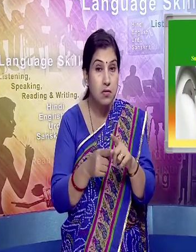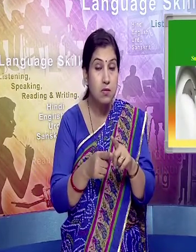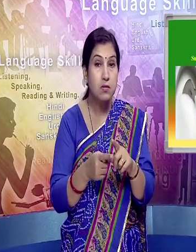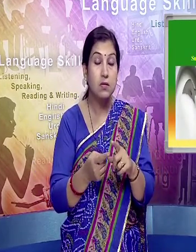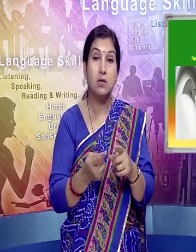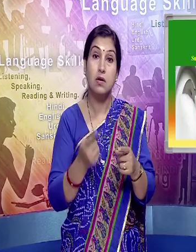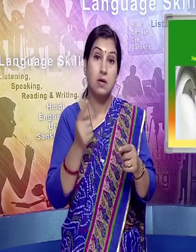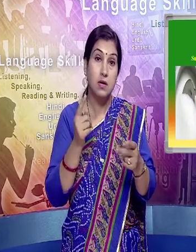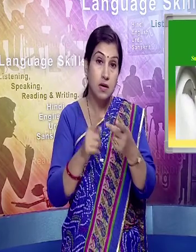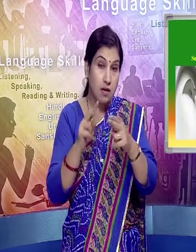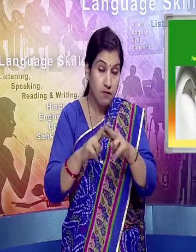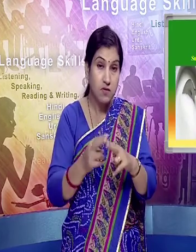is bad for health.